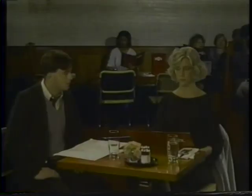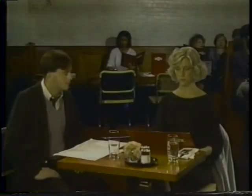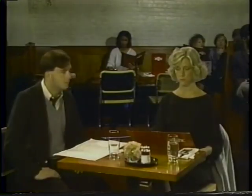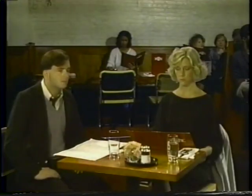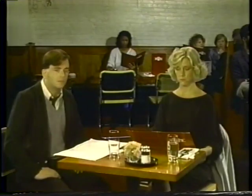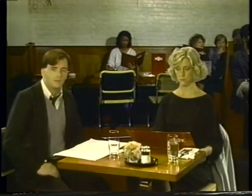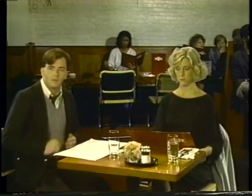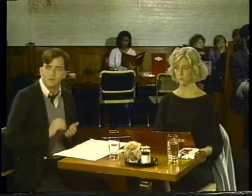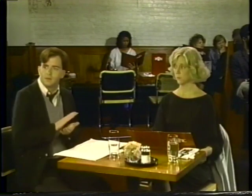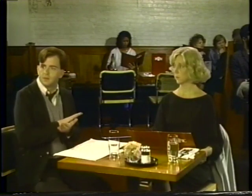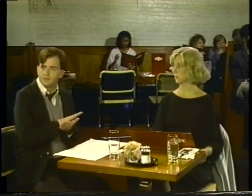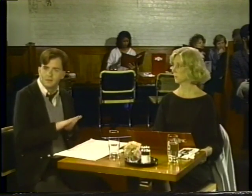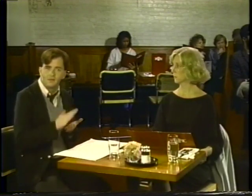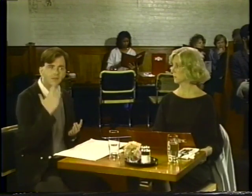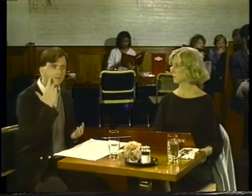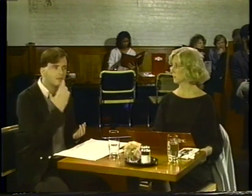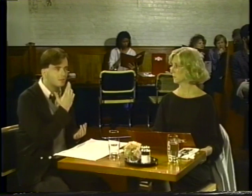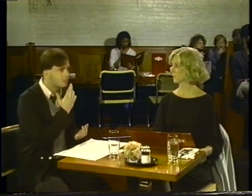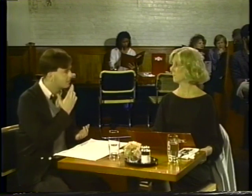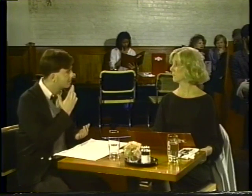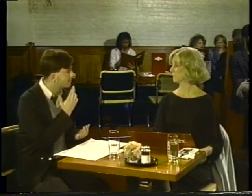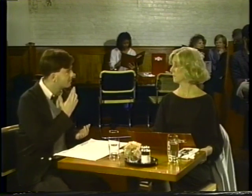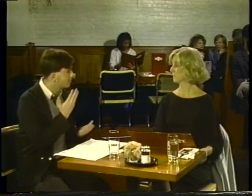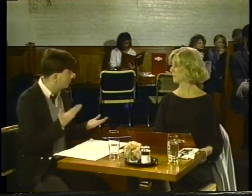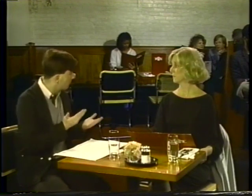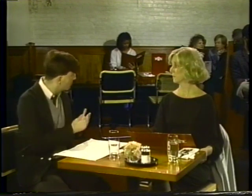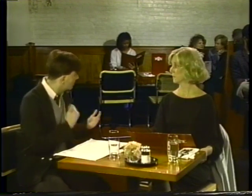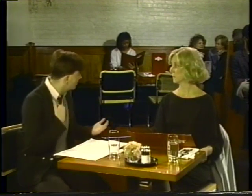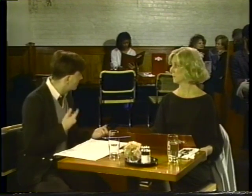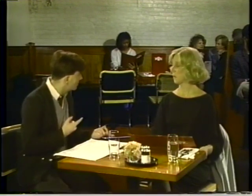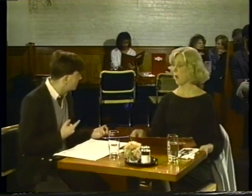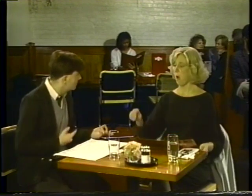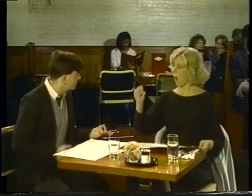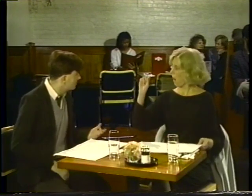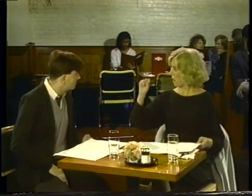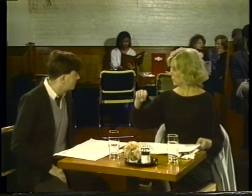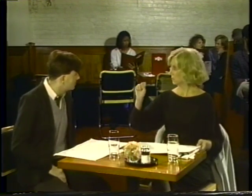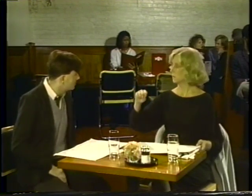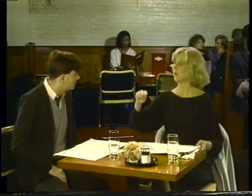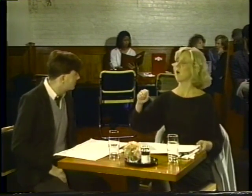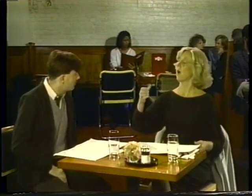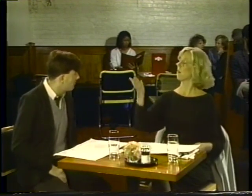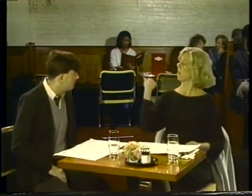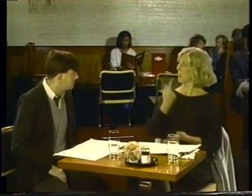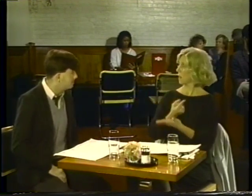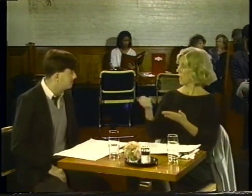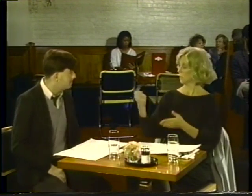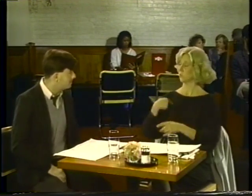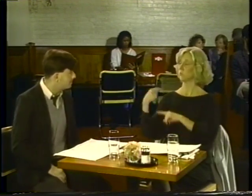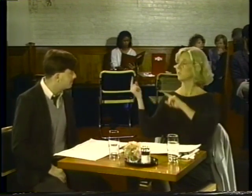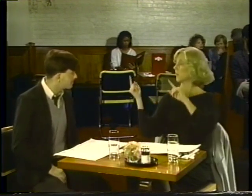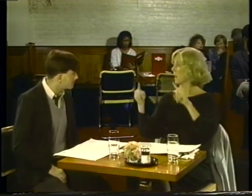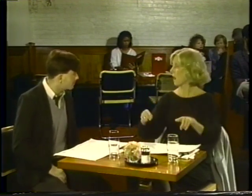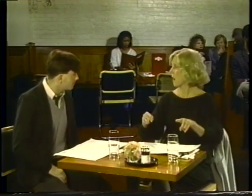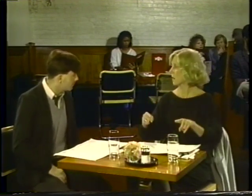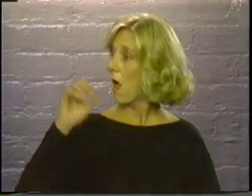Let's go back to the man asking his friend if she's been there before. She immediately establishes a time frame for the verbs to follow.